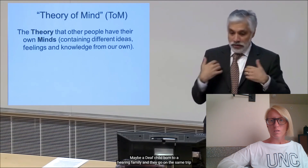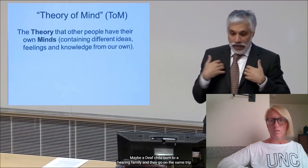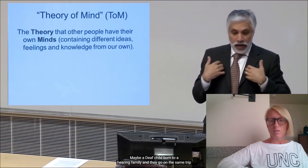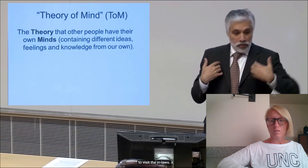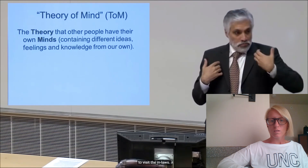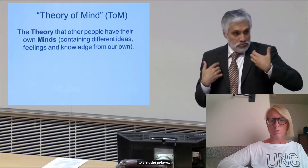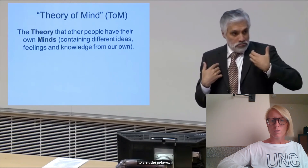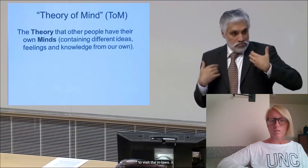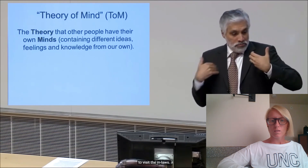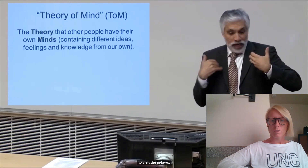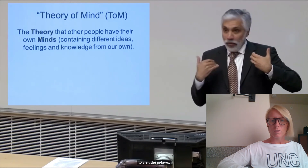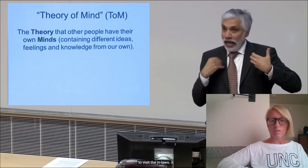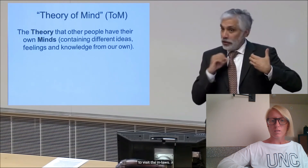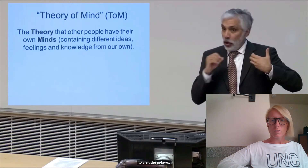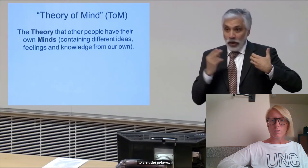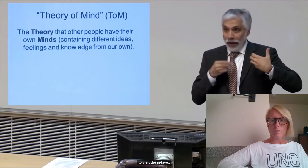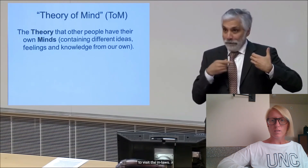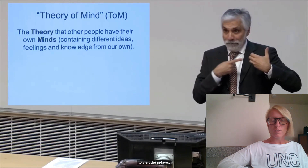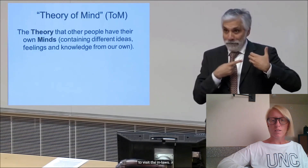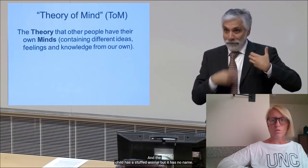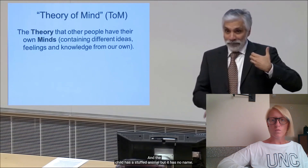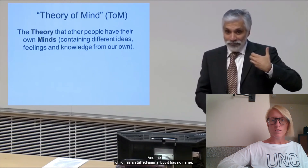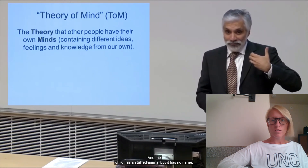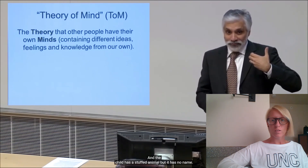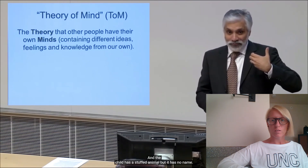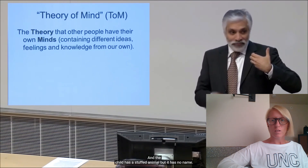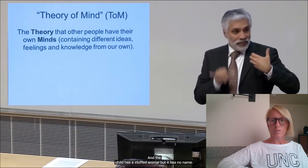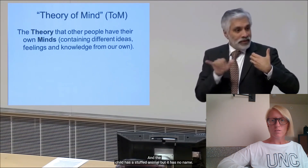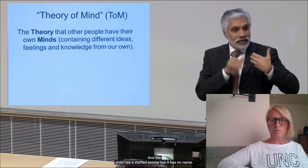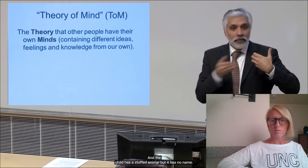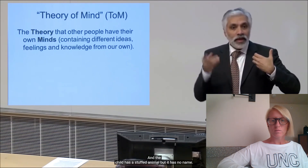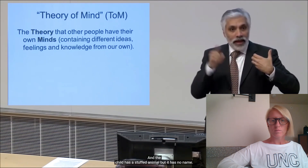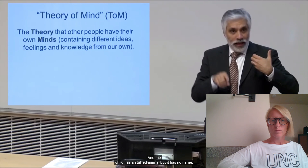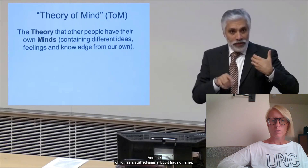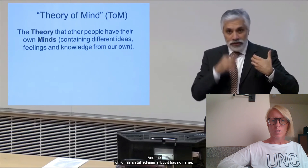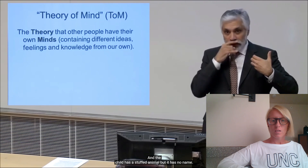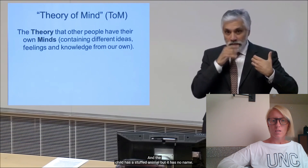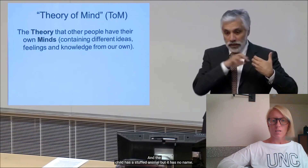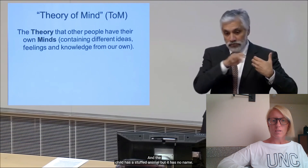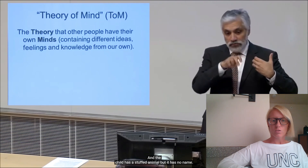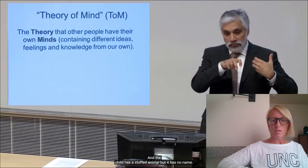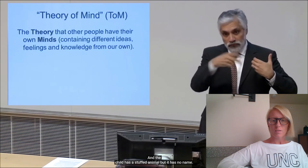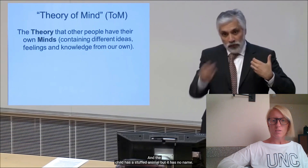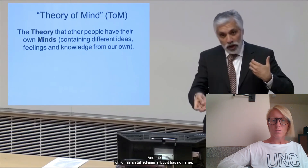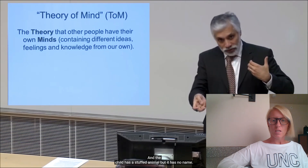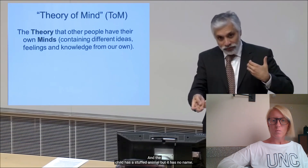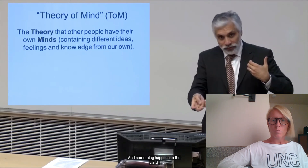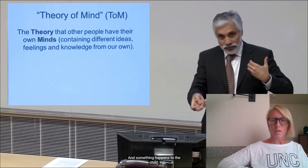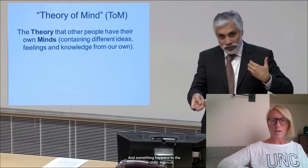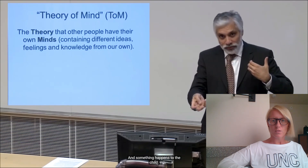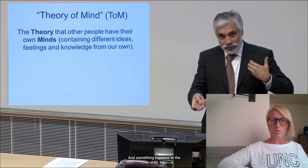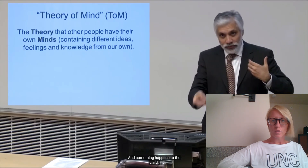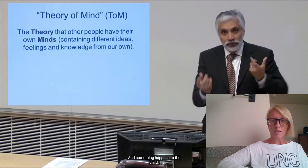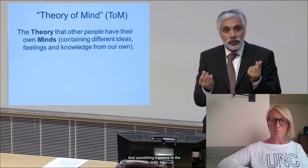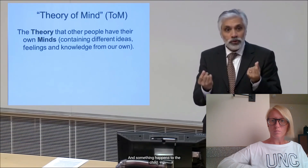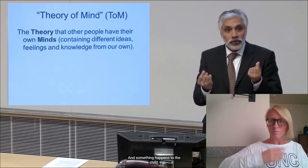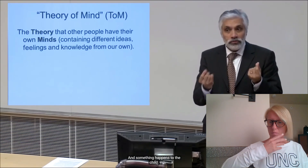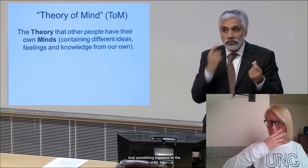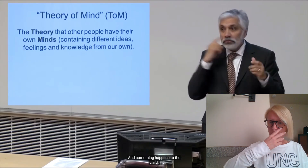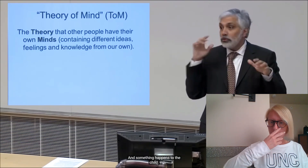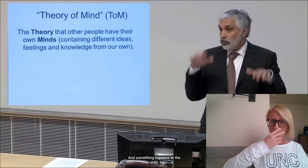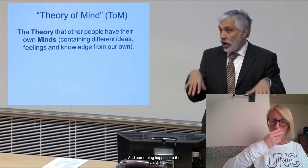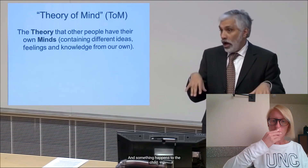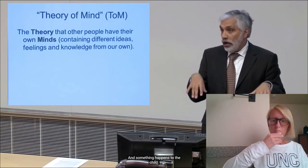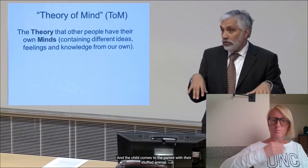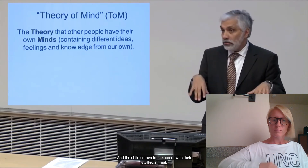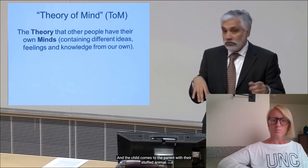on the same trip to visit the in-laws. And say they go visit And the them. child has a stuffed animal, but it has no And the child has name. stuffed animal that And has no something name. happens to the